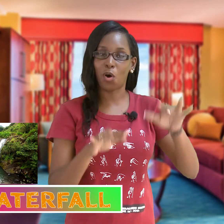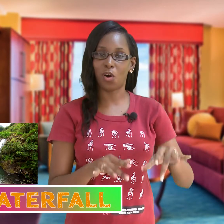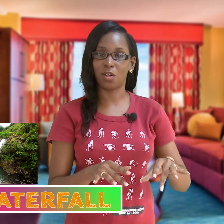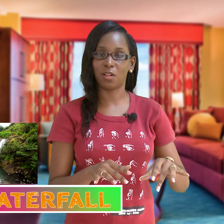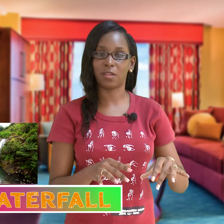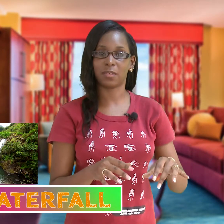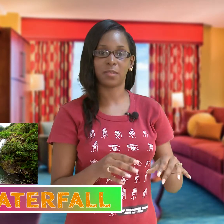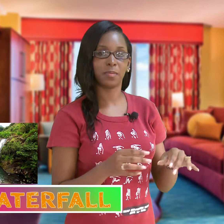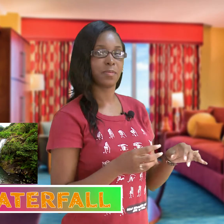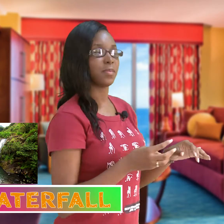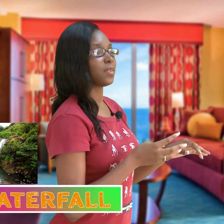waterfall.